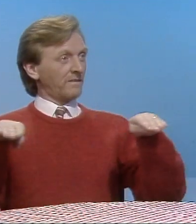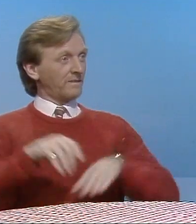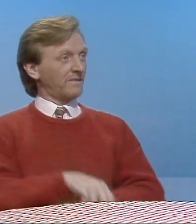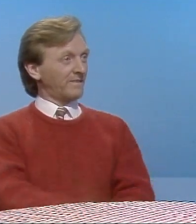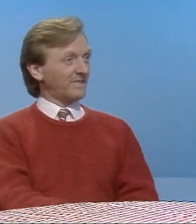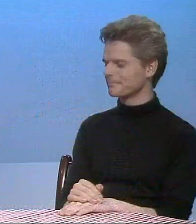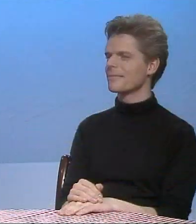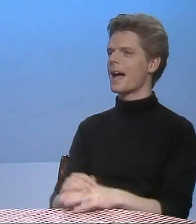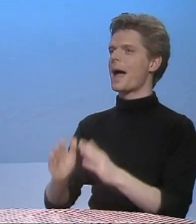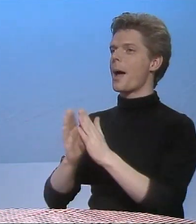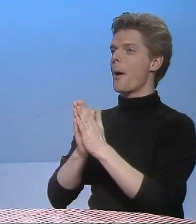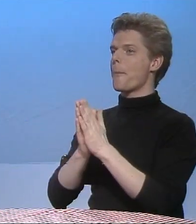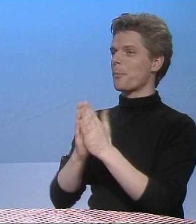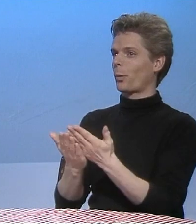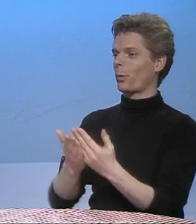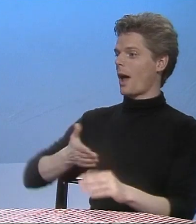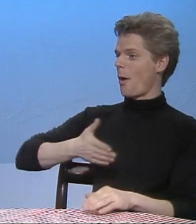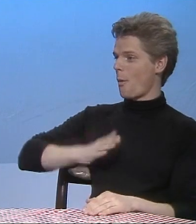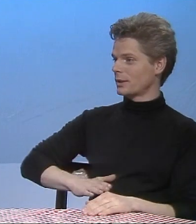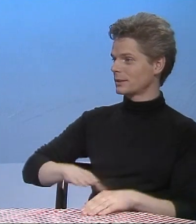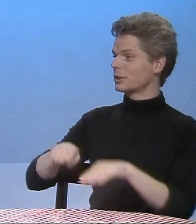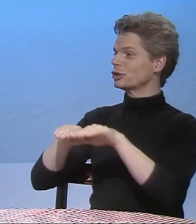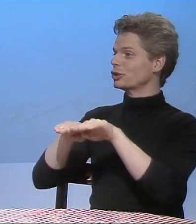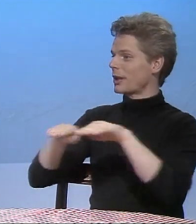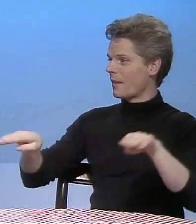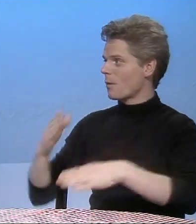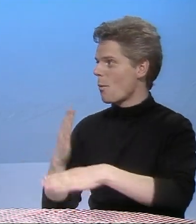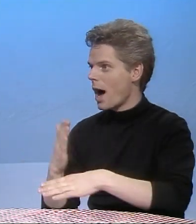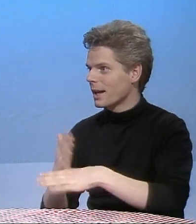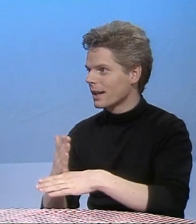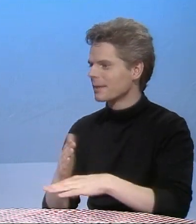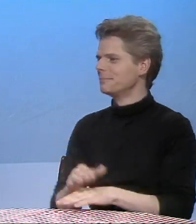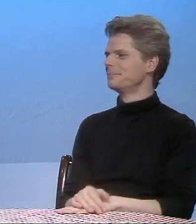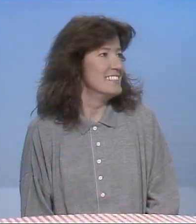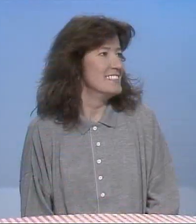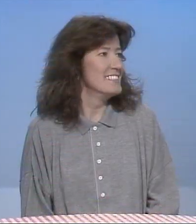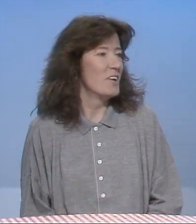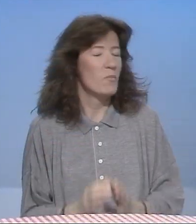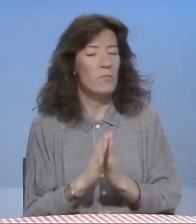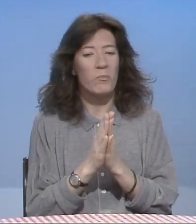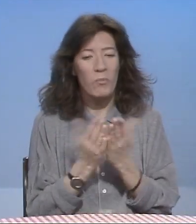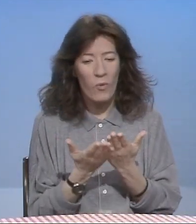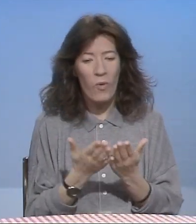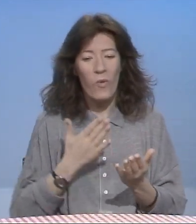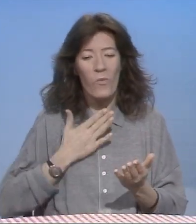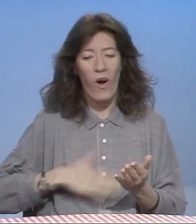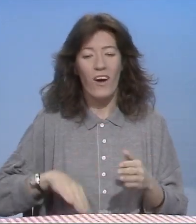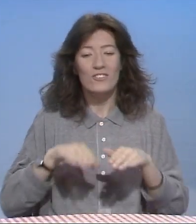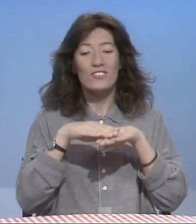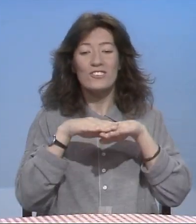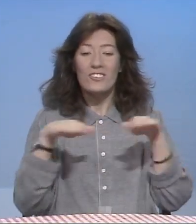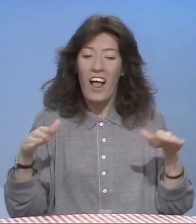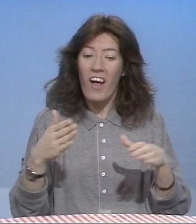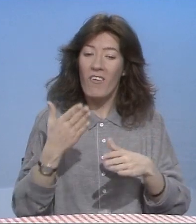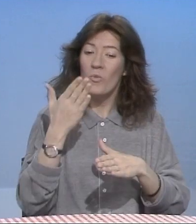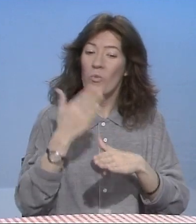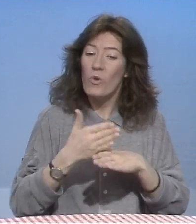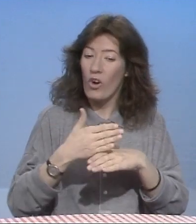shelf. Book, want, shelf, work. Book, want, shelf,